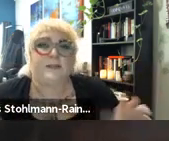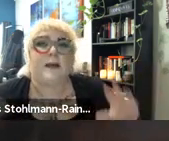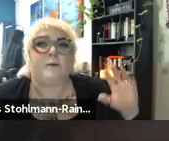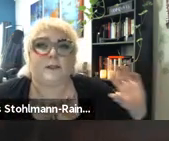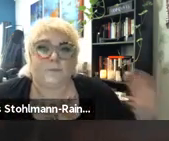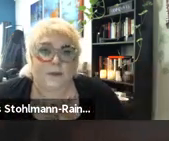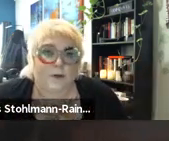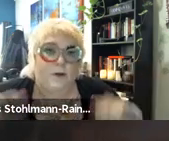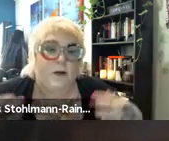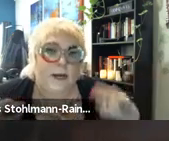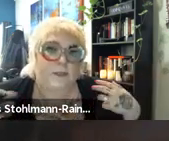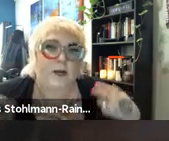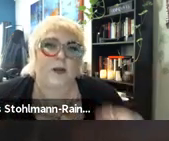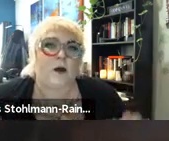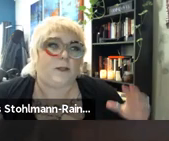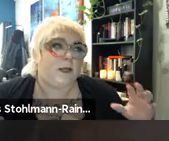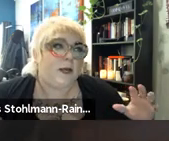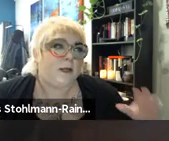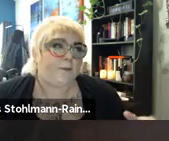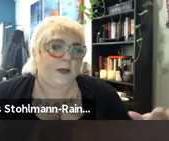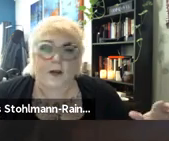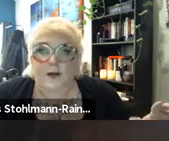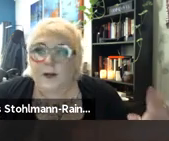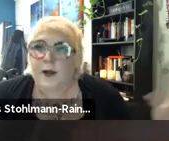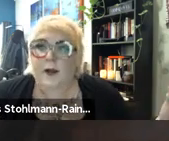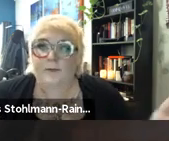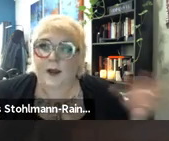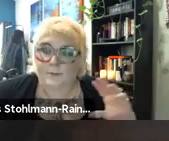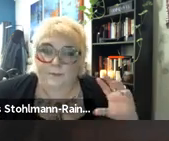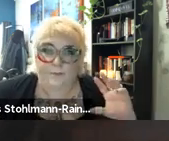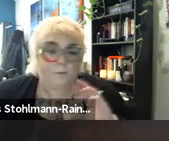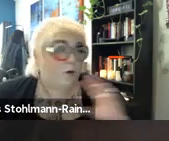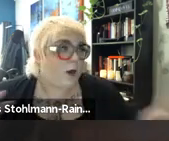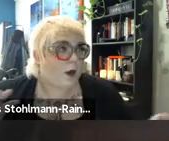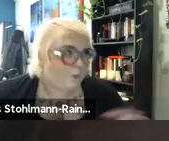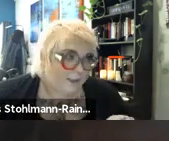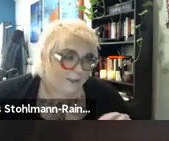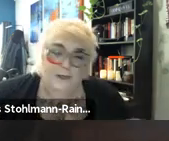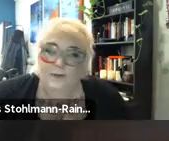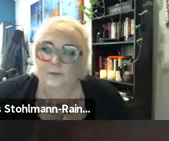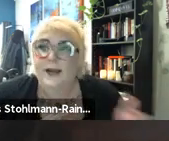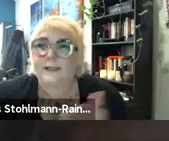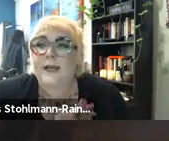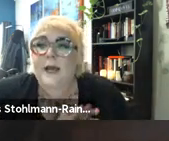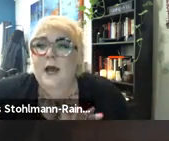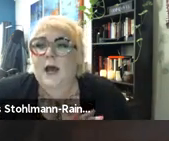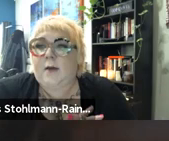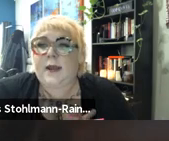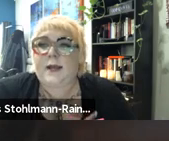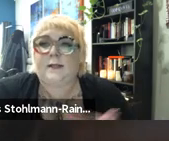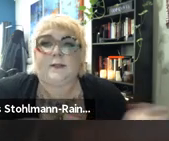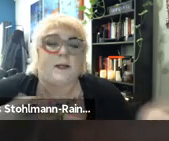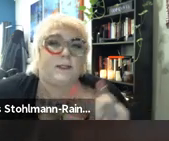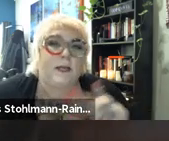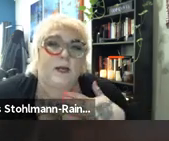groups of these networks of people who were answering calls that appeared um they got more complex in different ways um